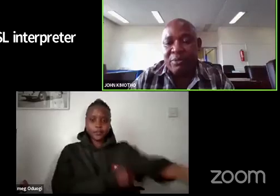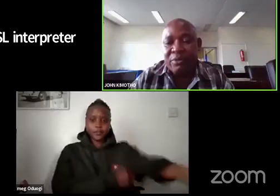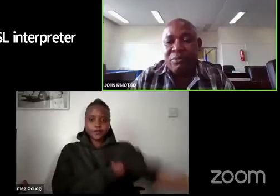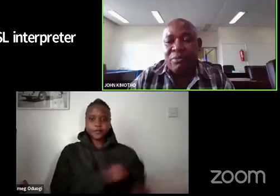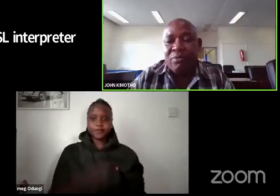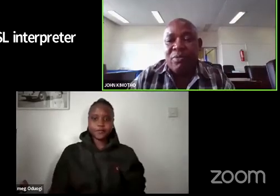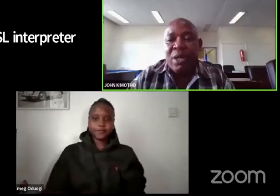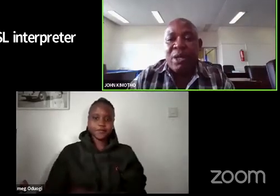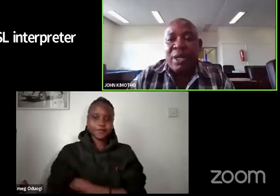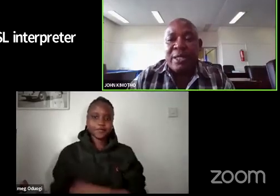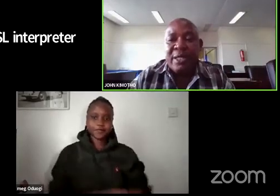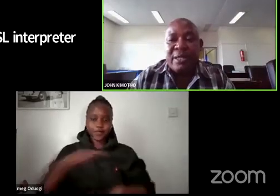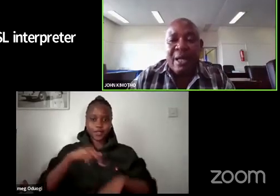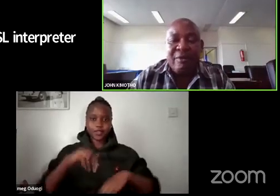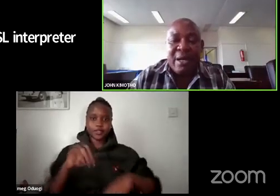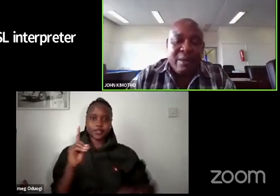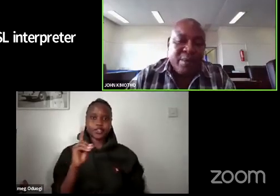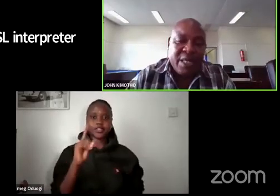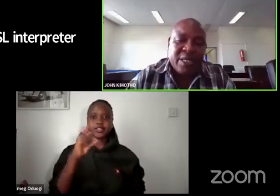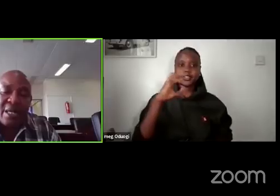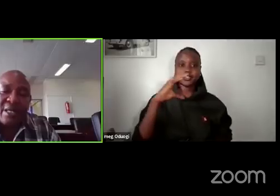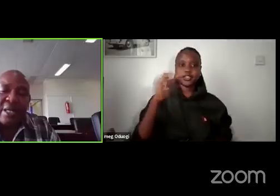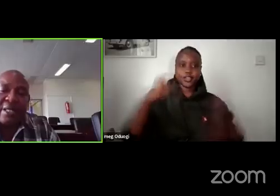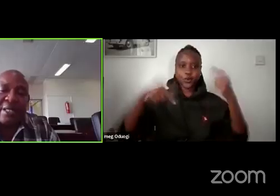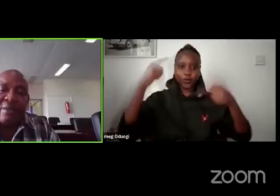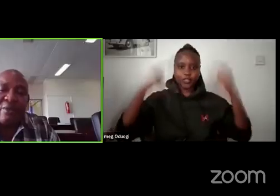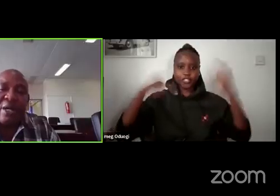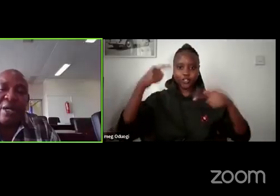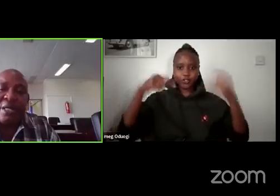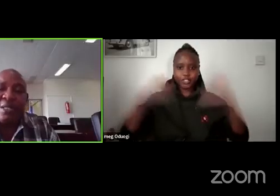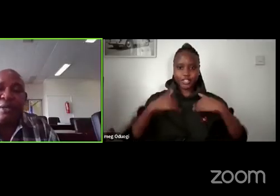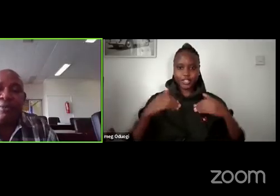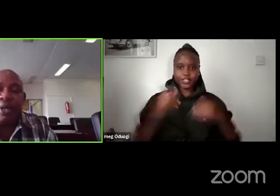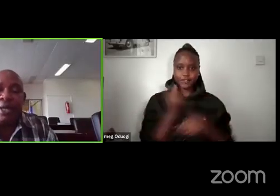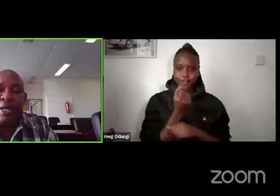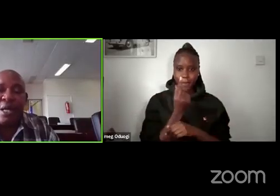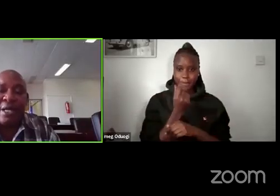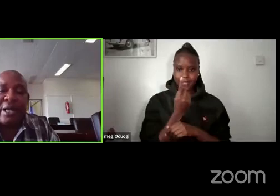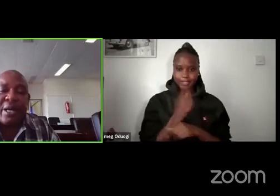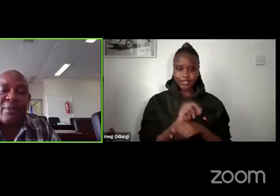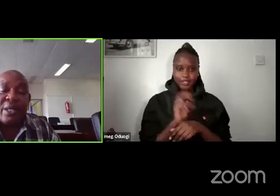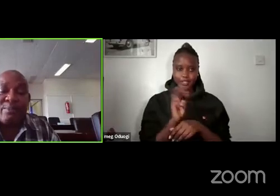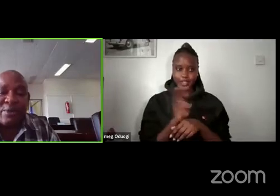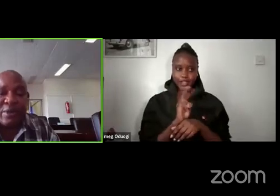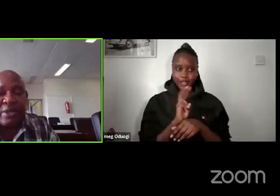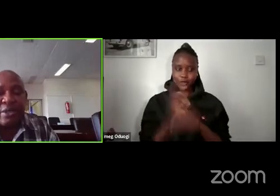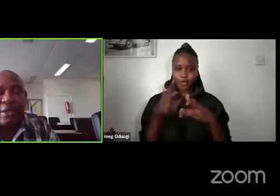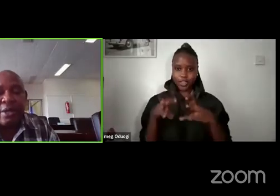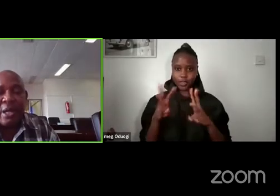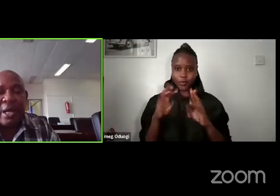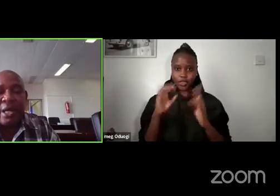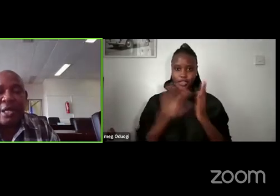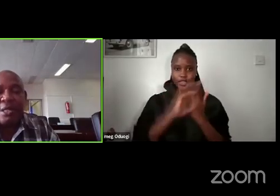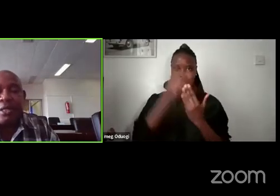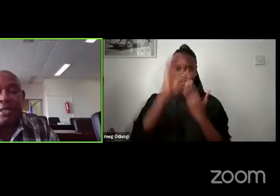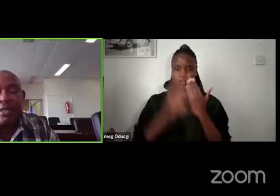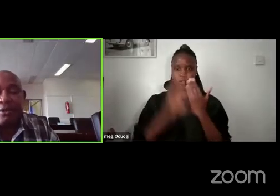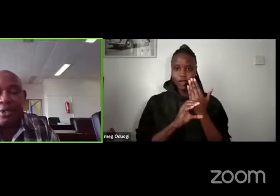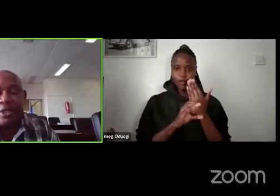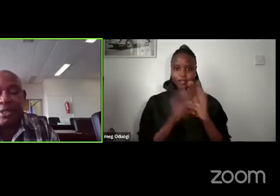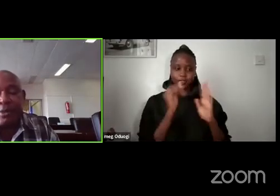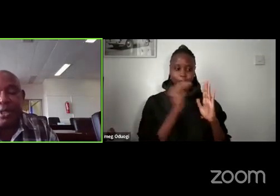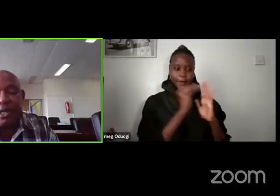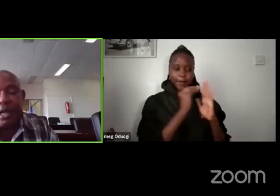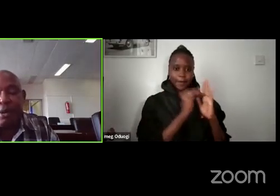competition. Let's just have a minute and just look at the way the curriculum is put and